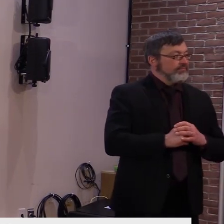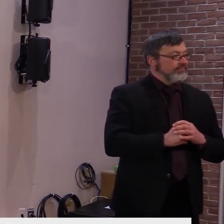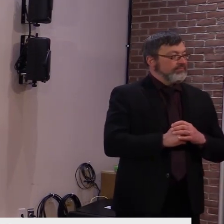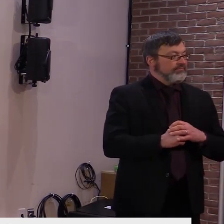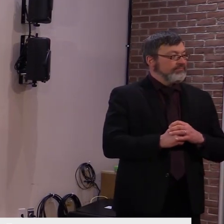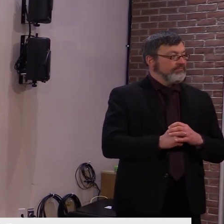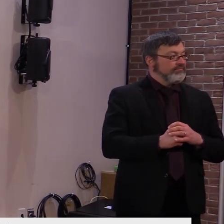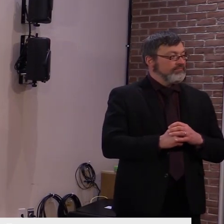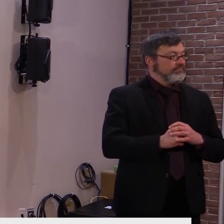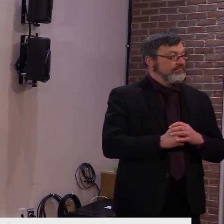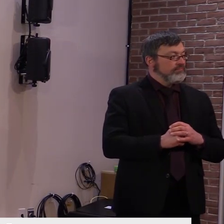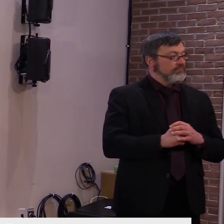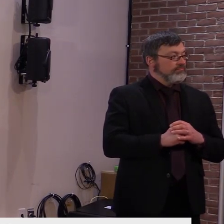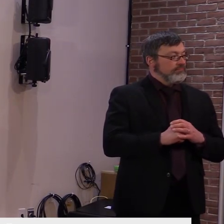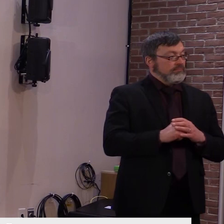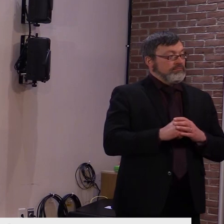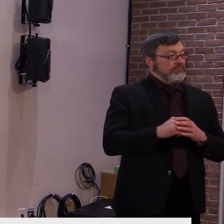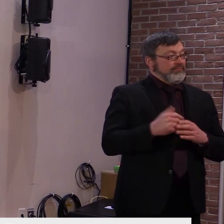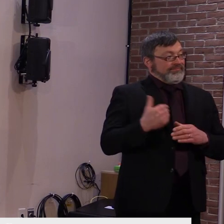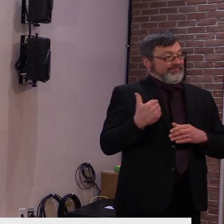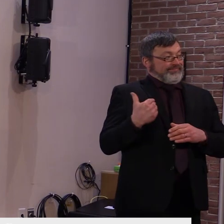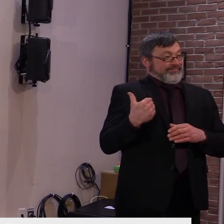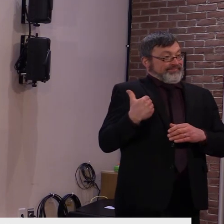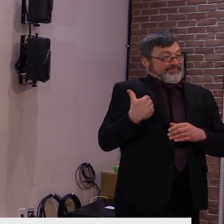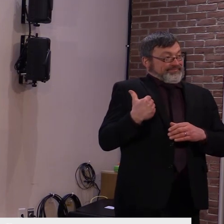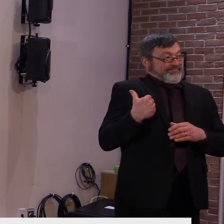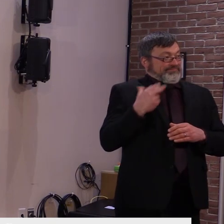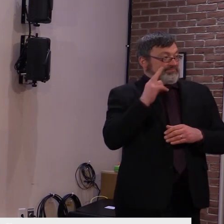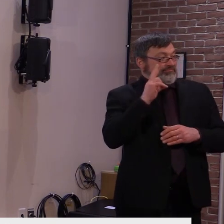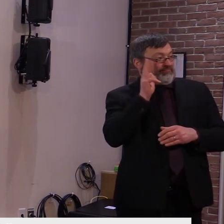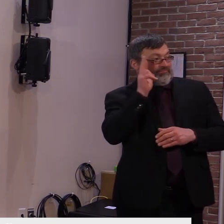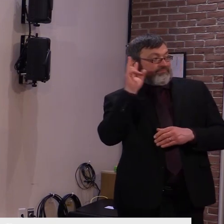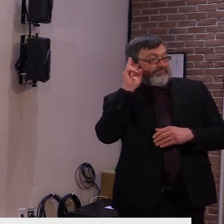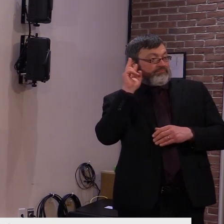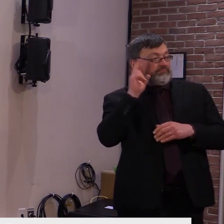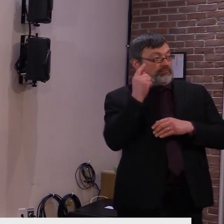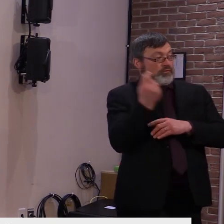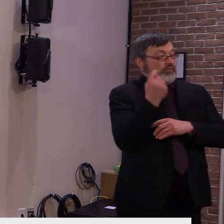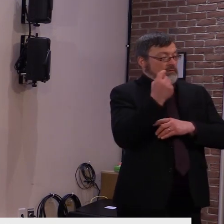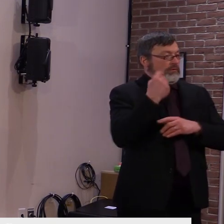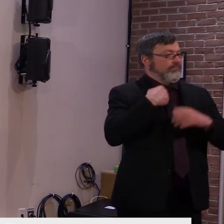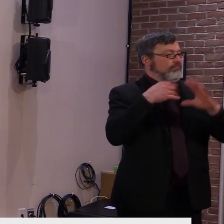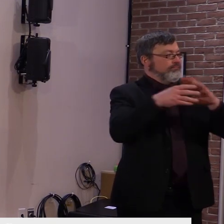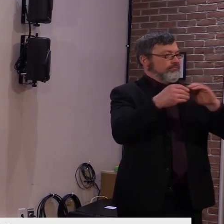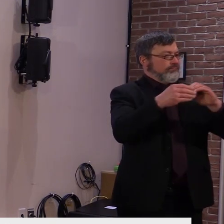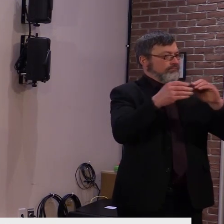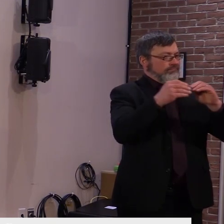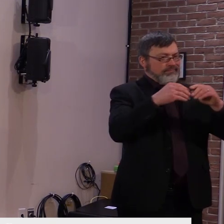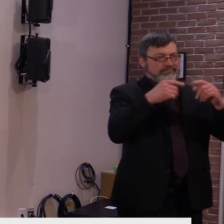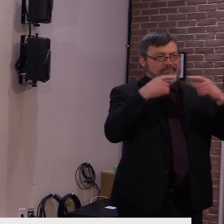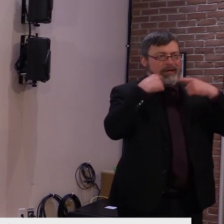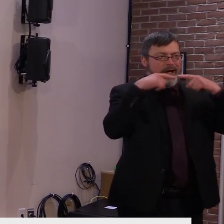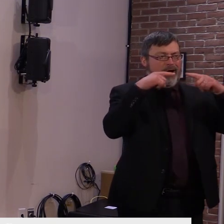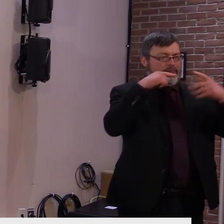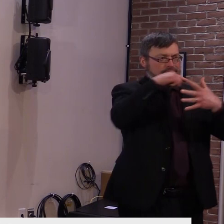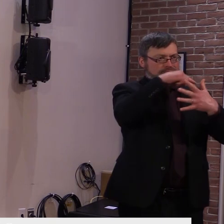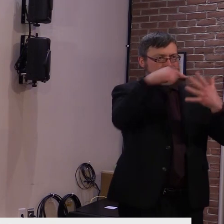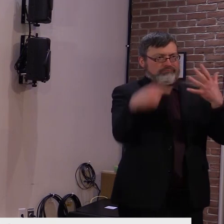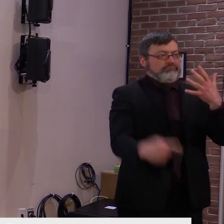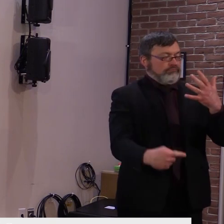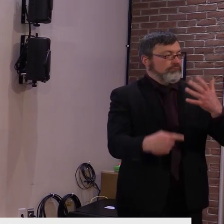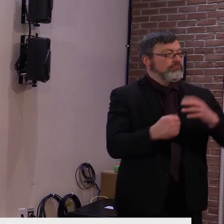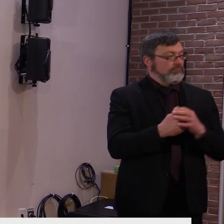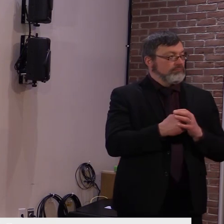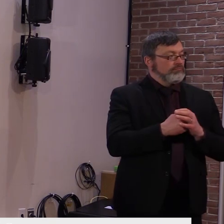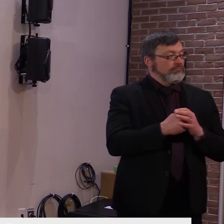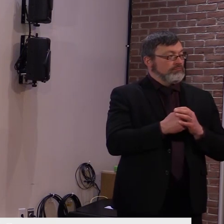Tuesday's press conference was full of exciting announcements, and this has been another busy week. We are encouraged by the overall progress